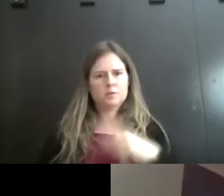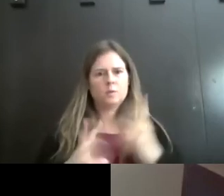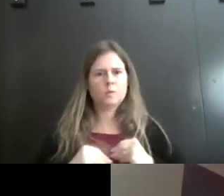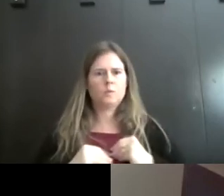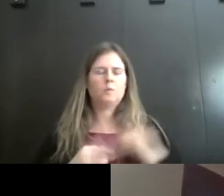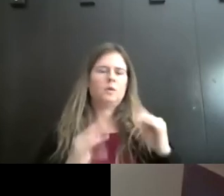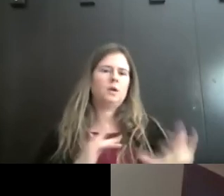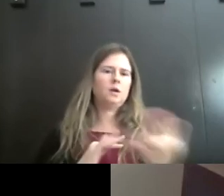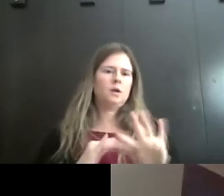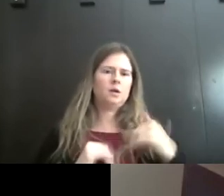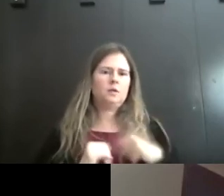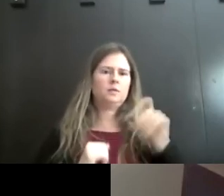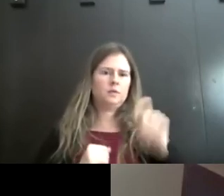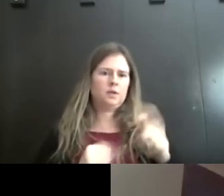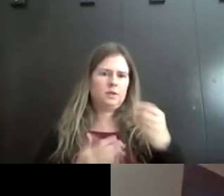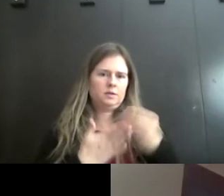need money